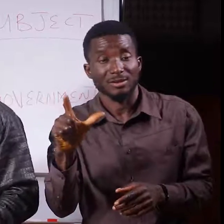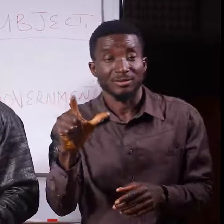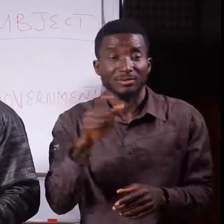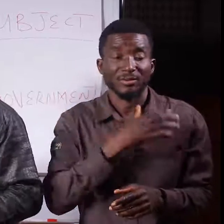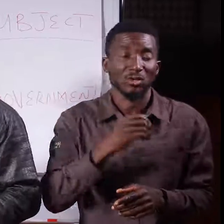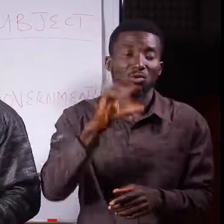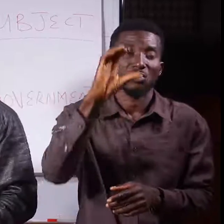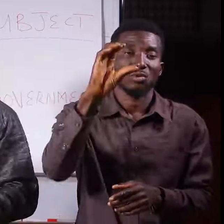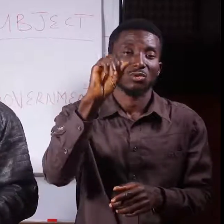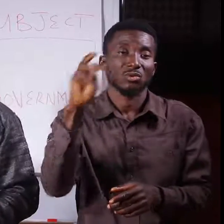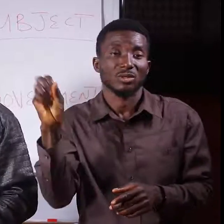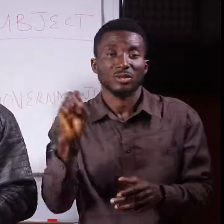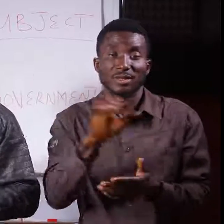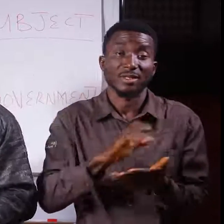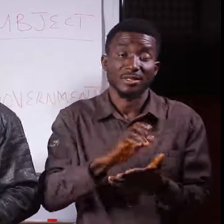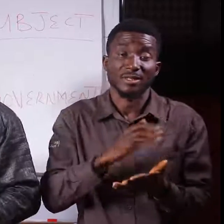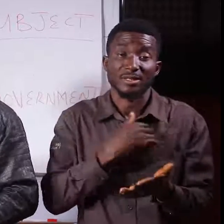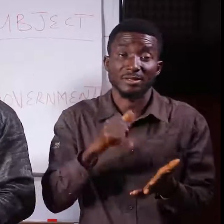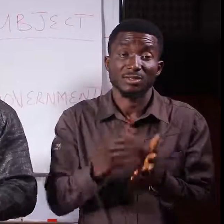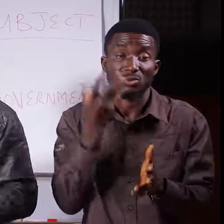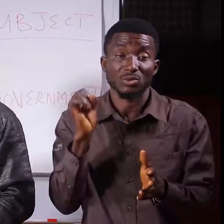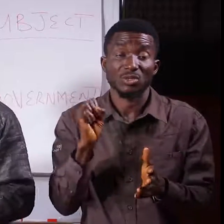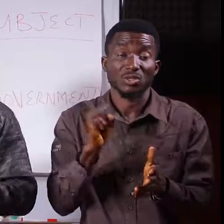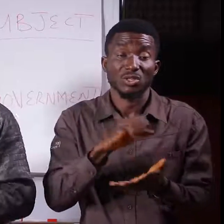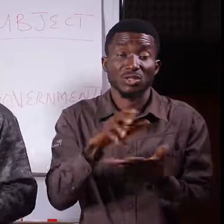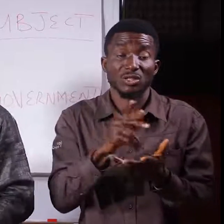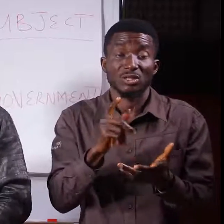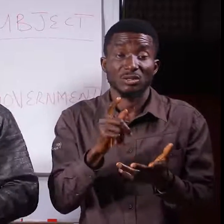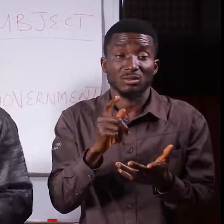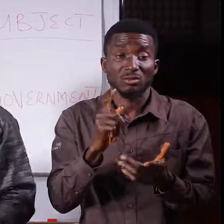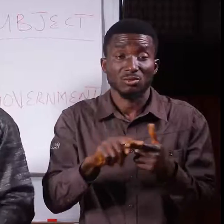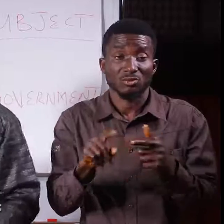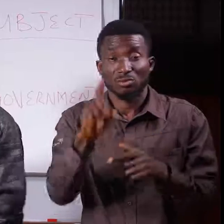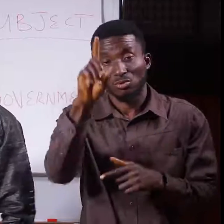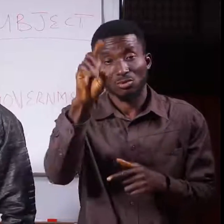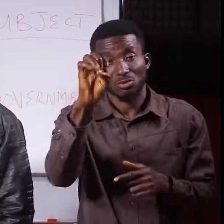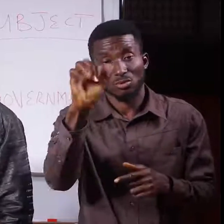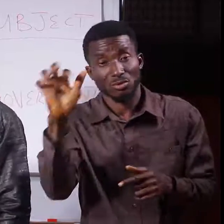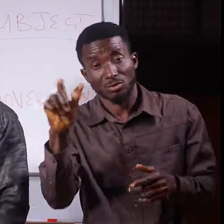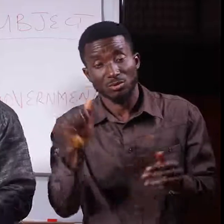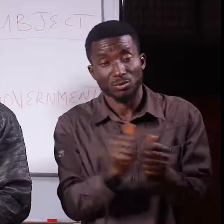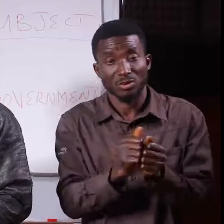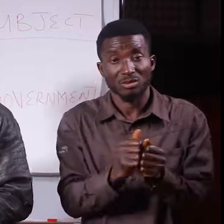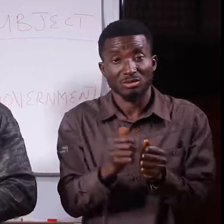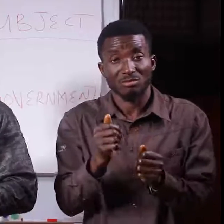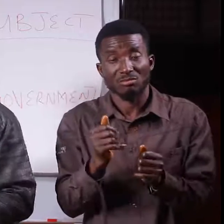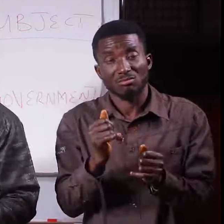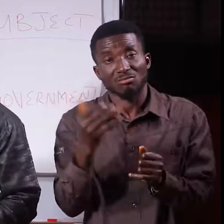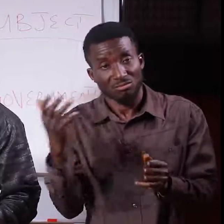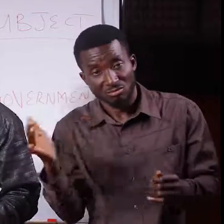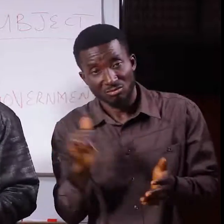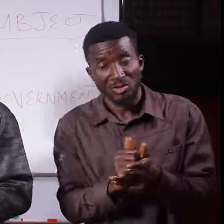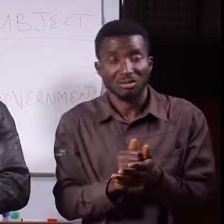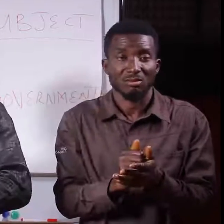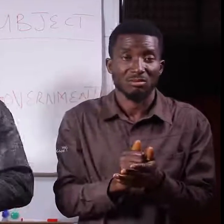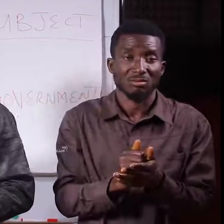created. And it is created mainly to deal with matters that concerns them. And the sole